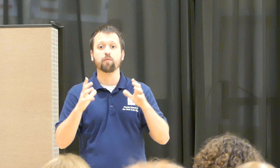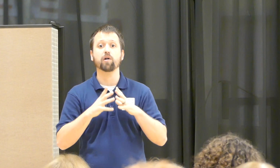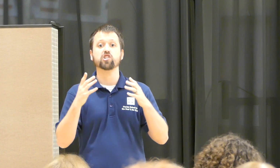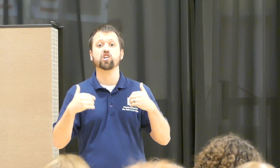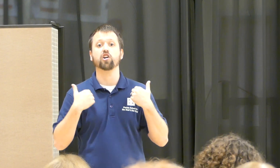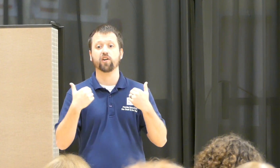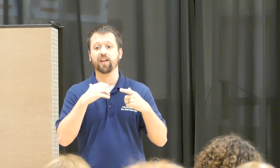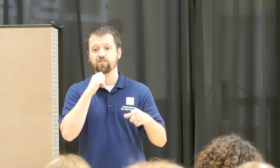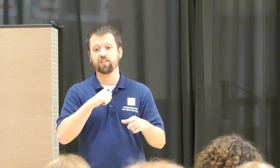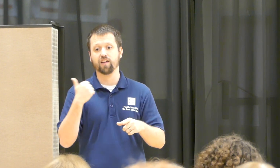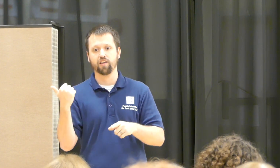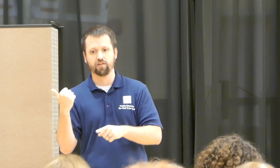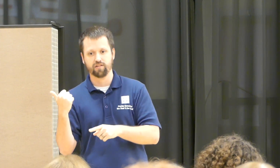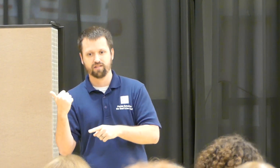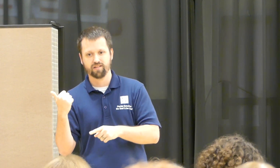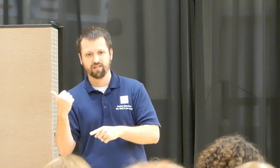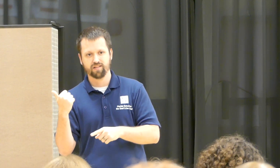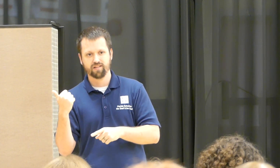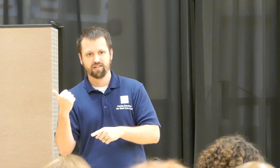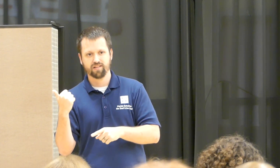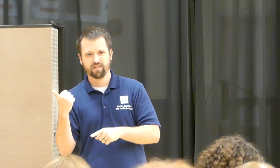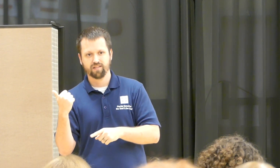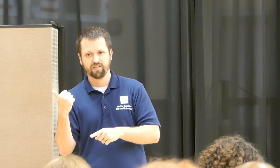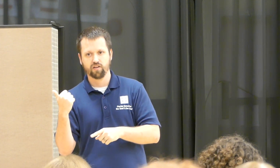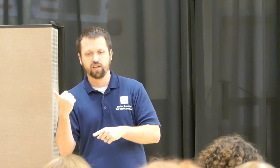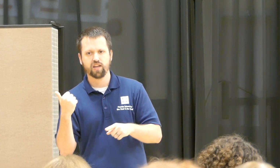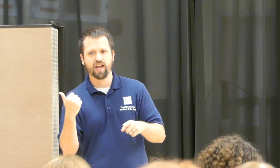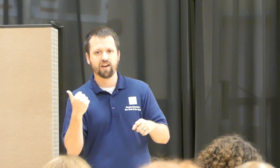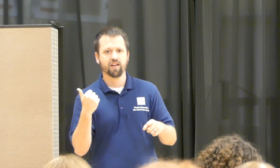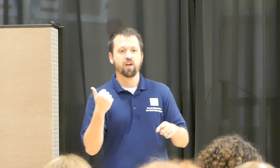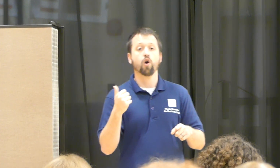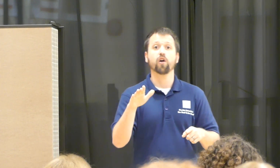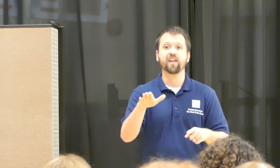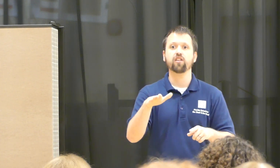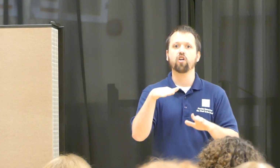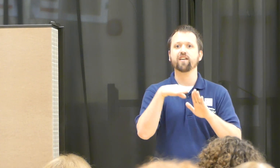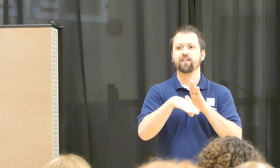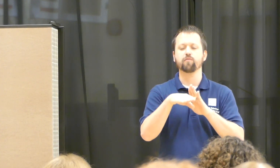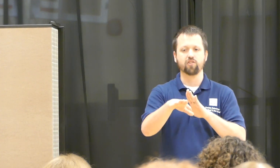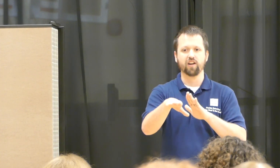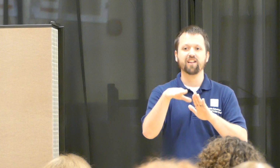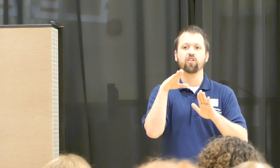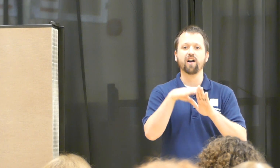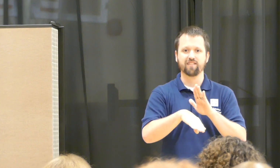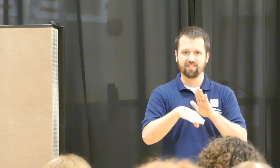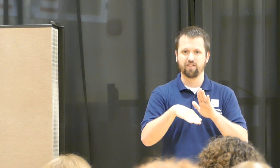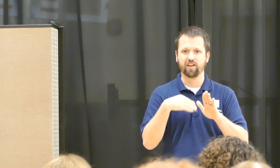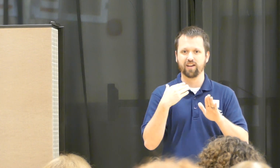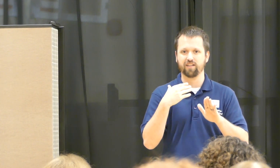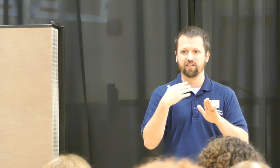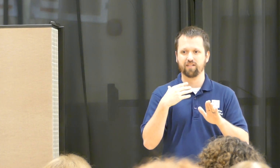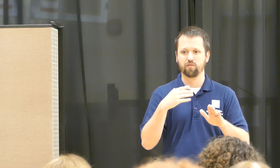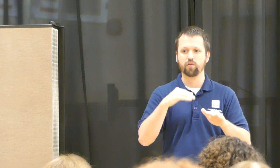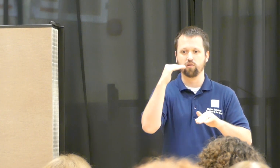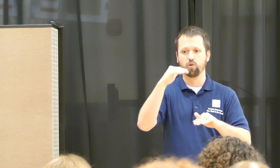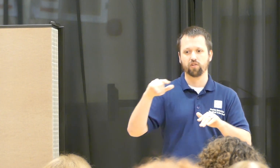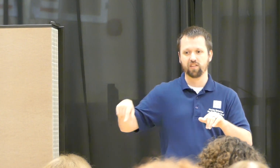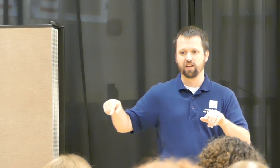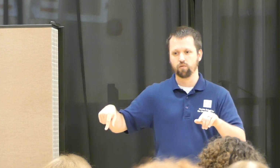much younger age than the other. So he lost his hearing when he was older than the other. One